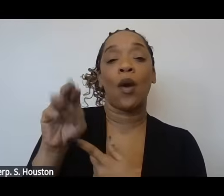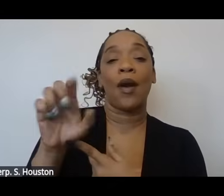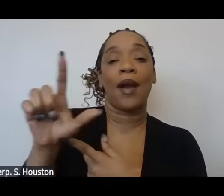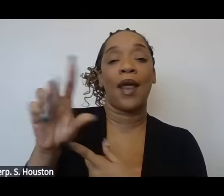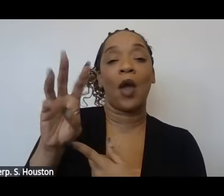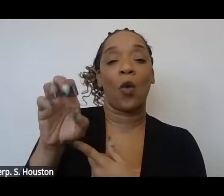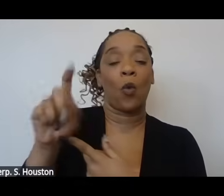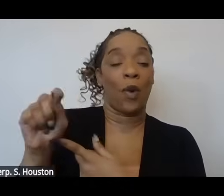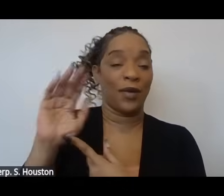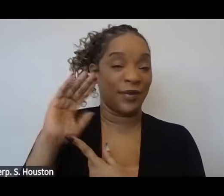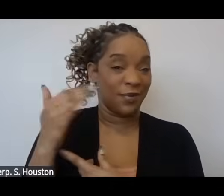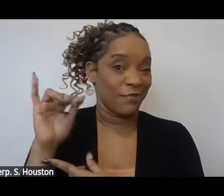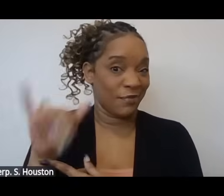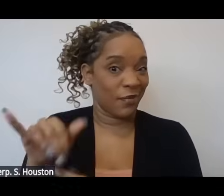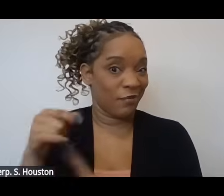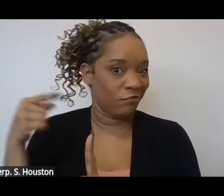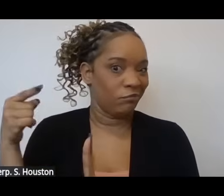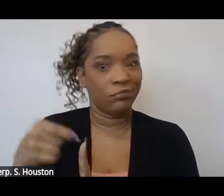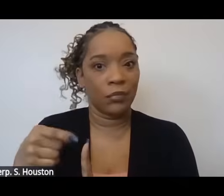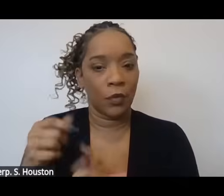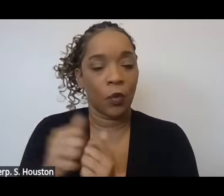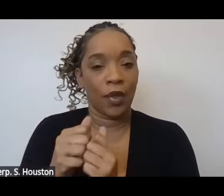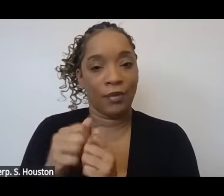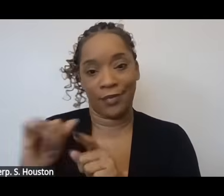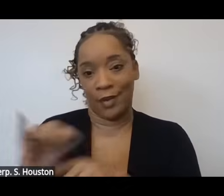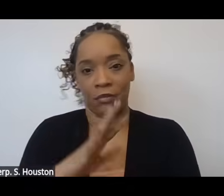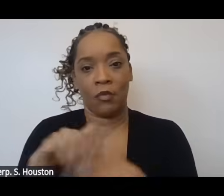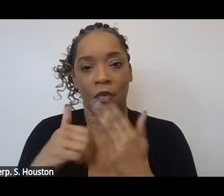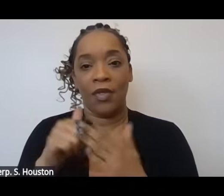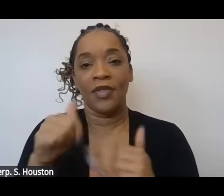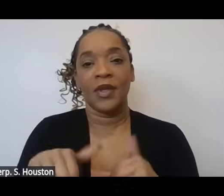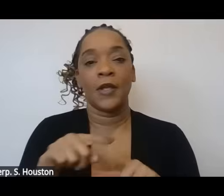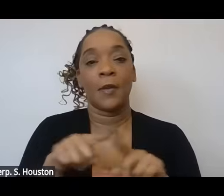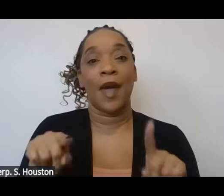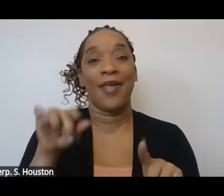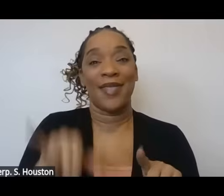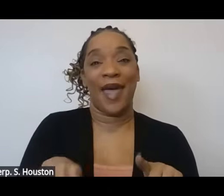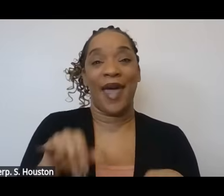back to that, the fact that it was pushed out to an investigation,